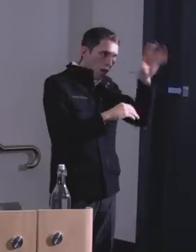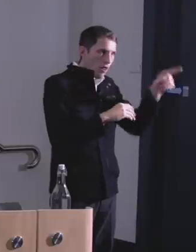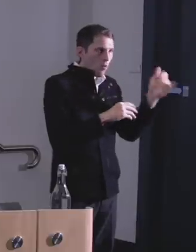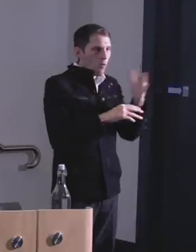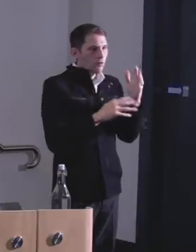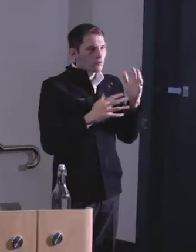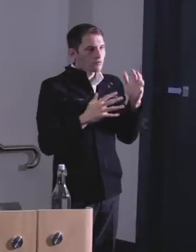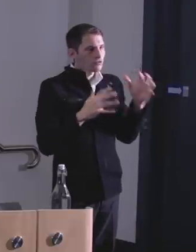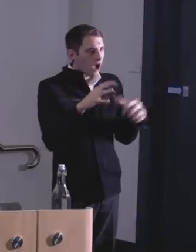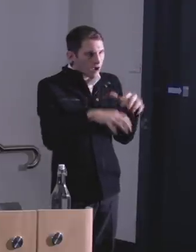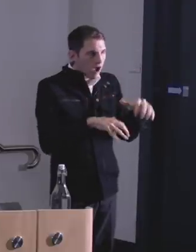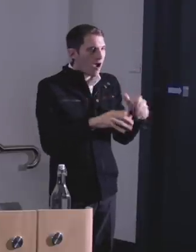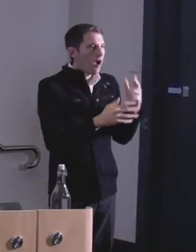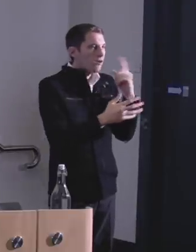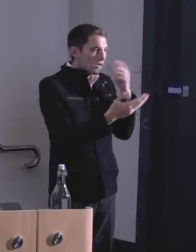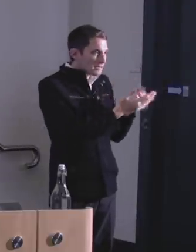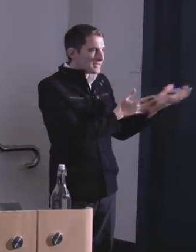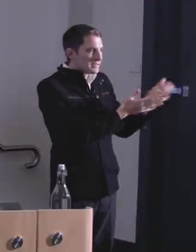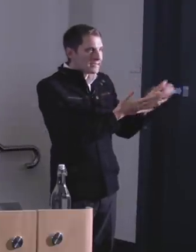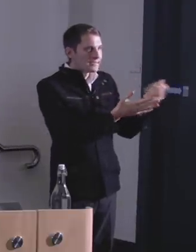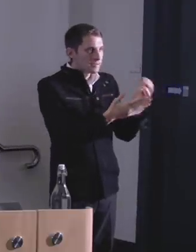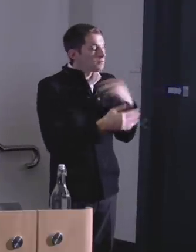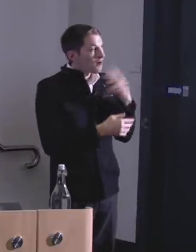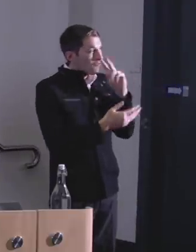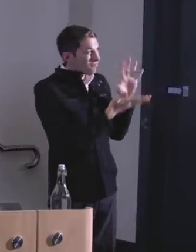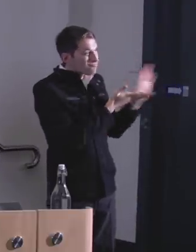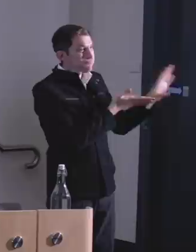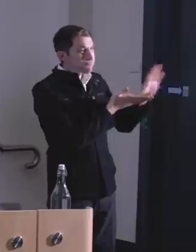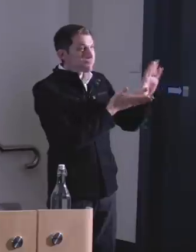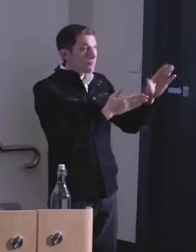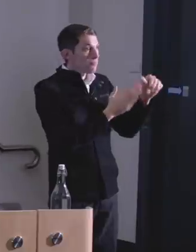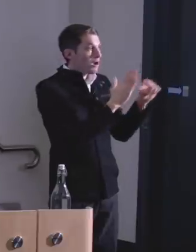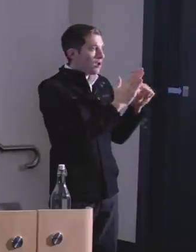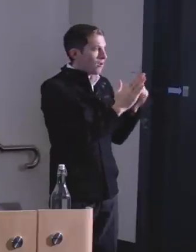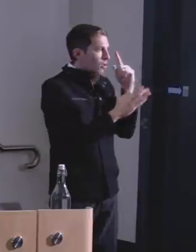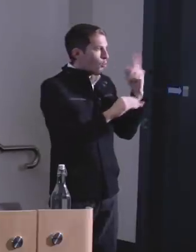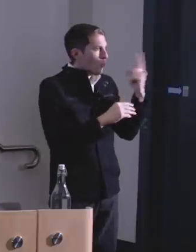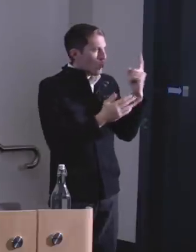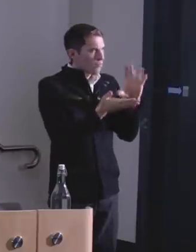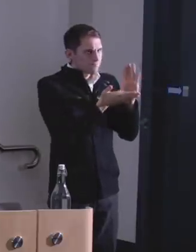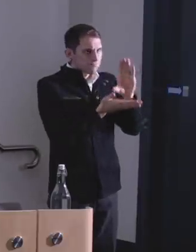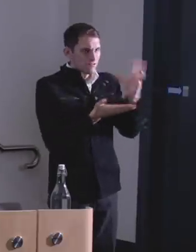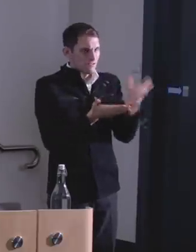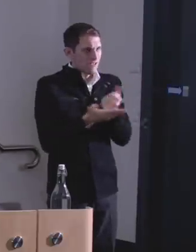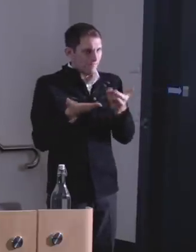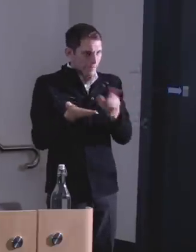I'm looking at this and I'm thinking, who's going to save the people?